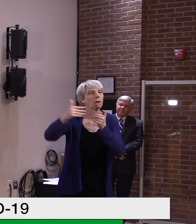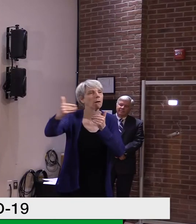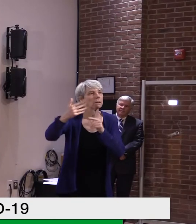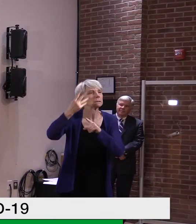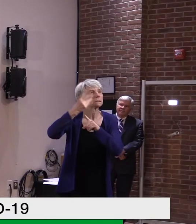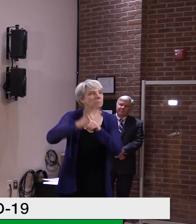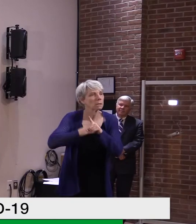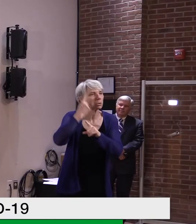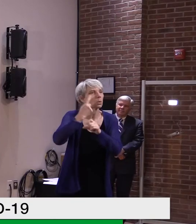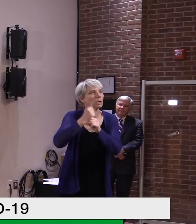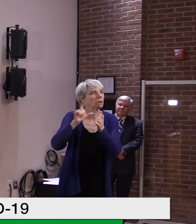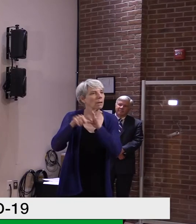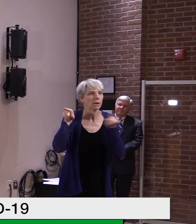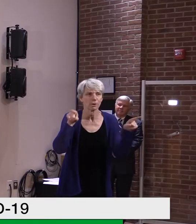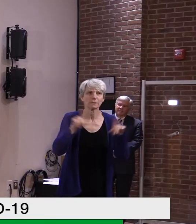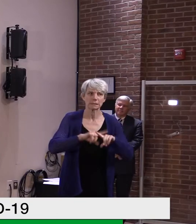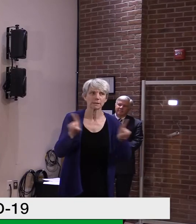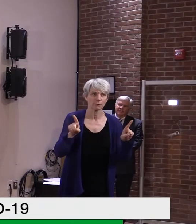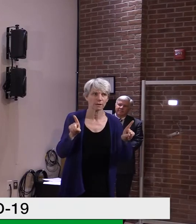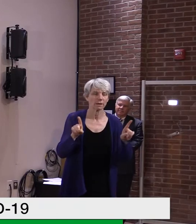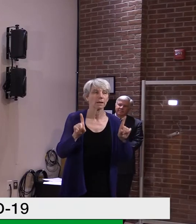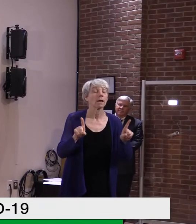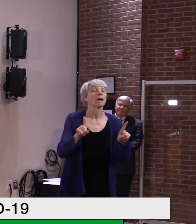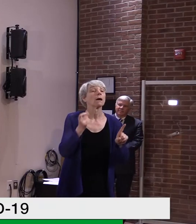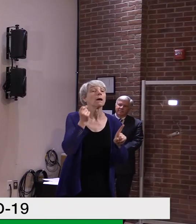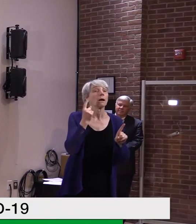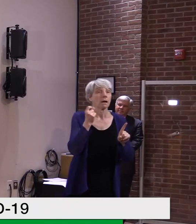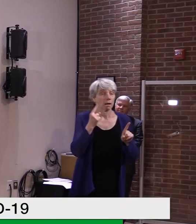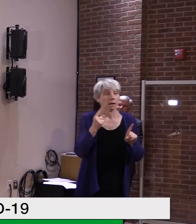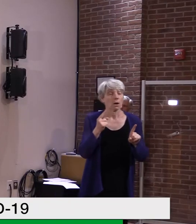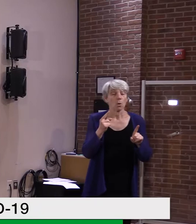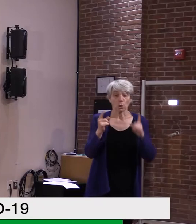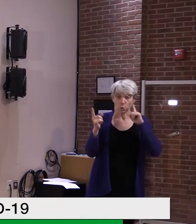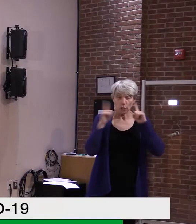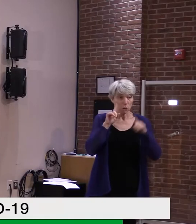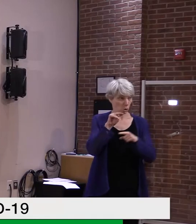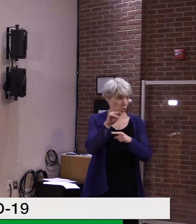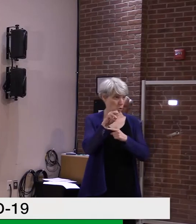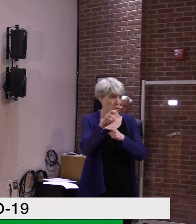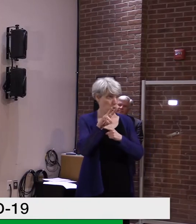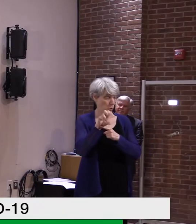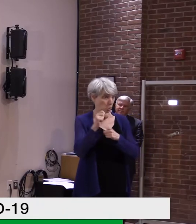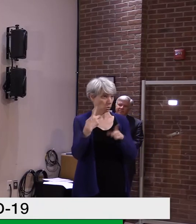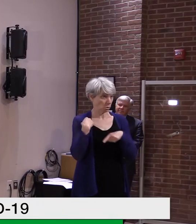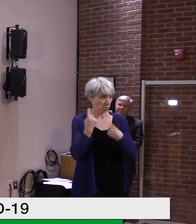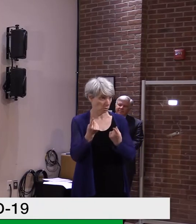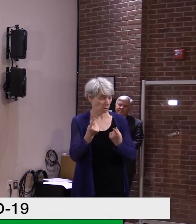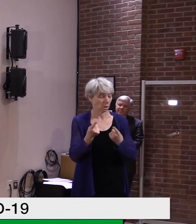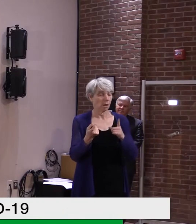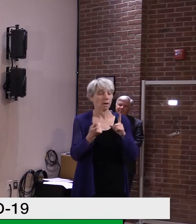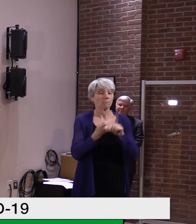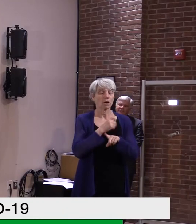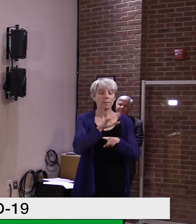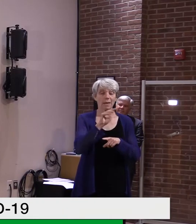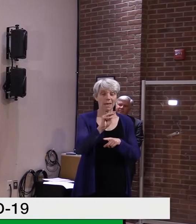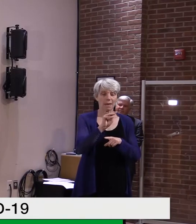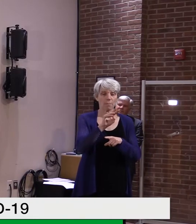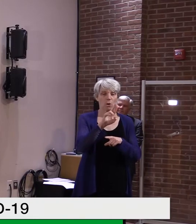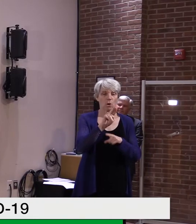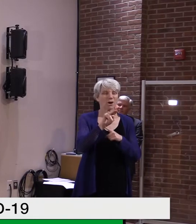Obviously, the two biggest things in the news have been from the messenger RNA